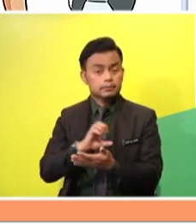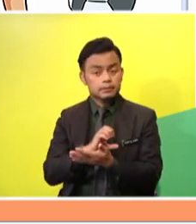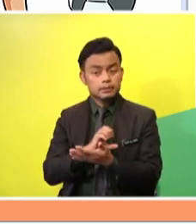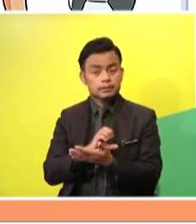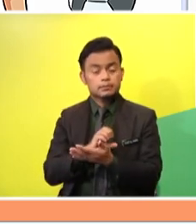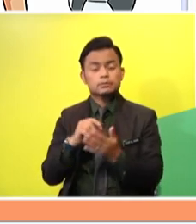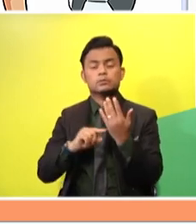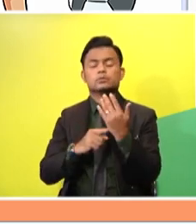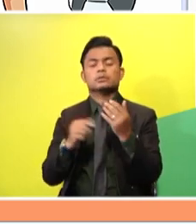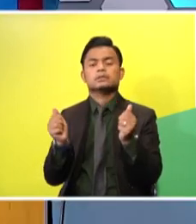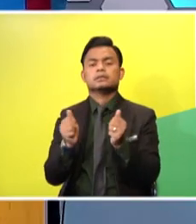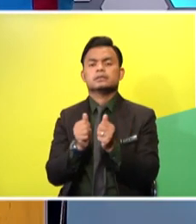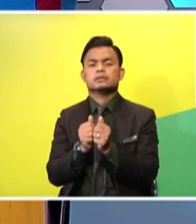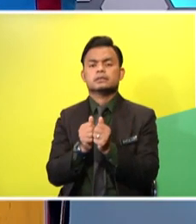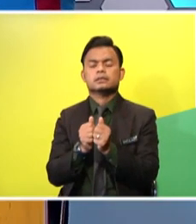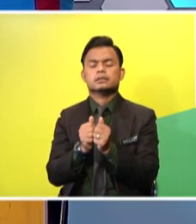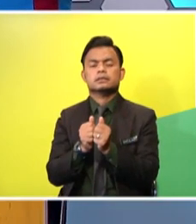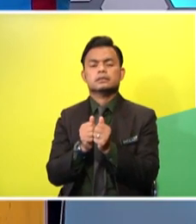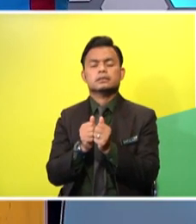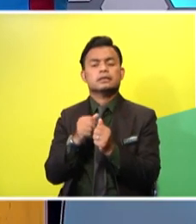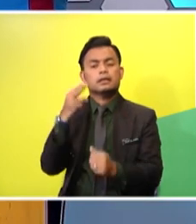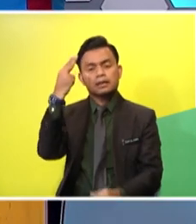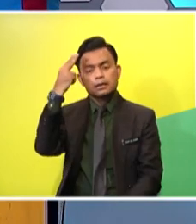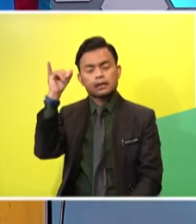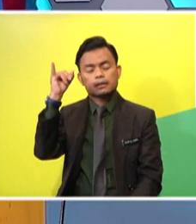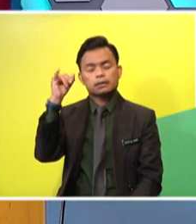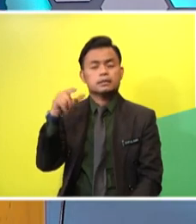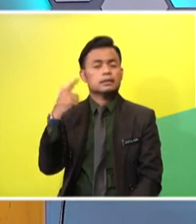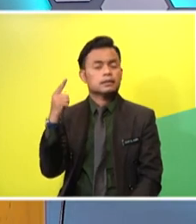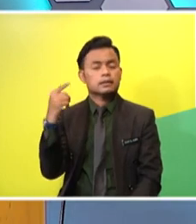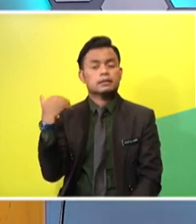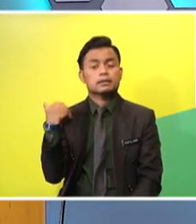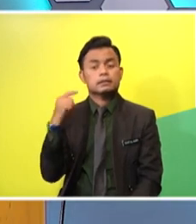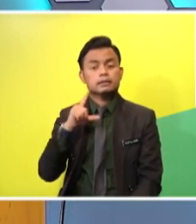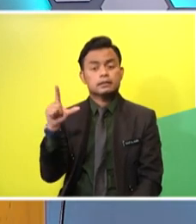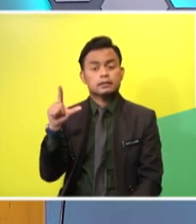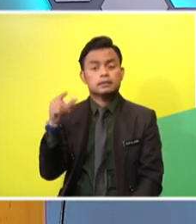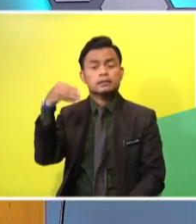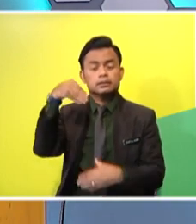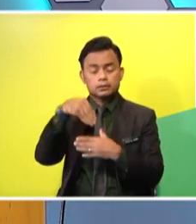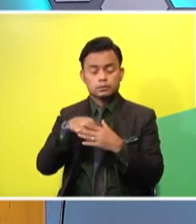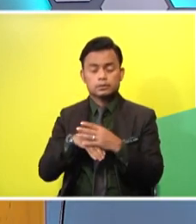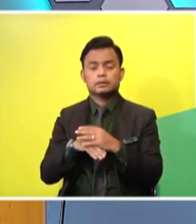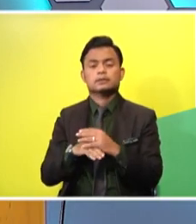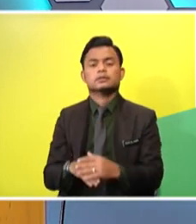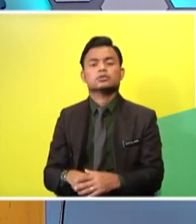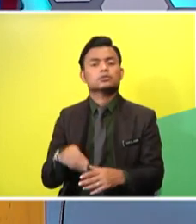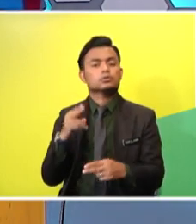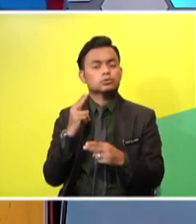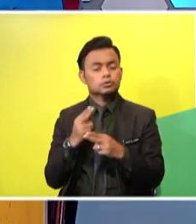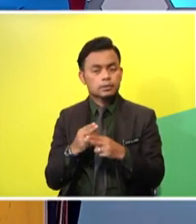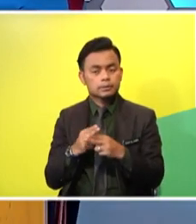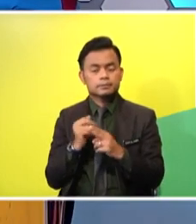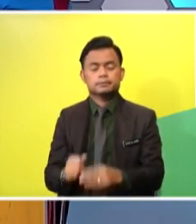hi, and then the rest is the content, and then it must ending with your name. All right,